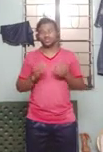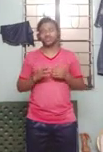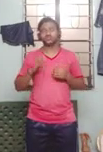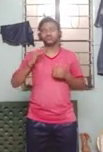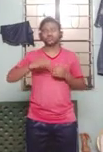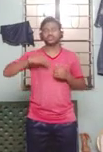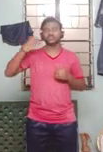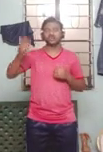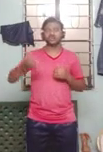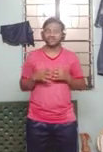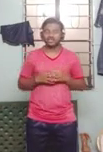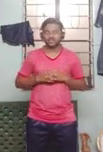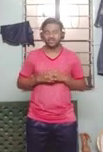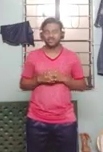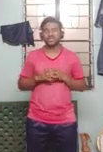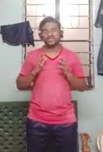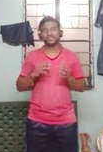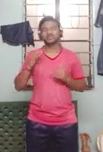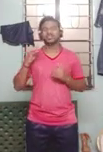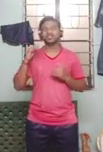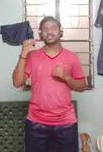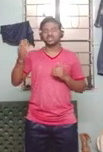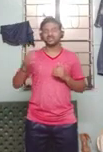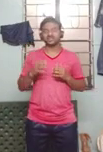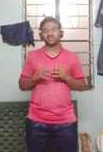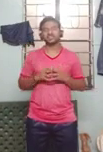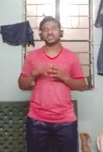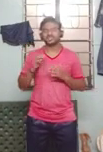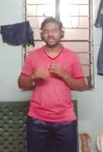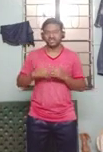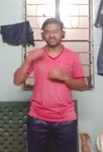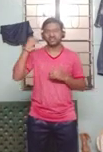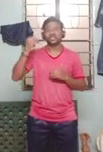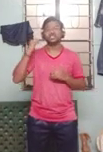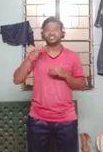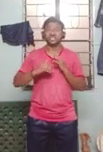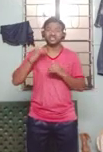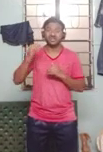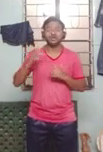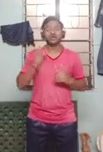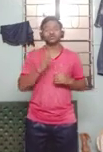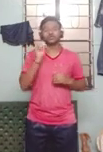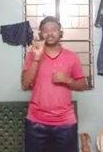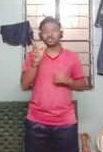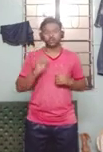int. What is the work of int method? Int method is nothing but a initializer of your particular